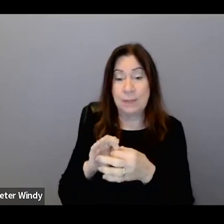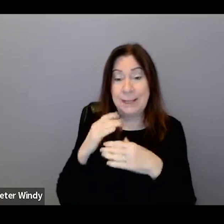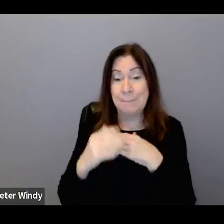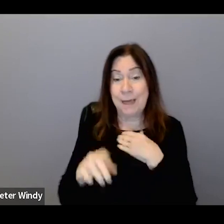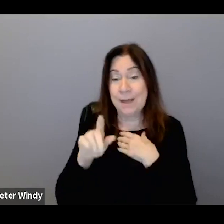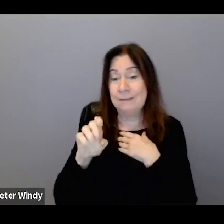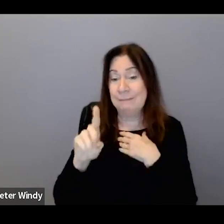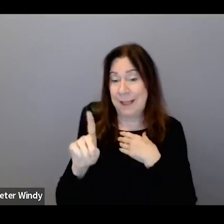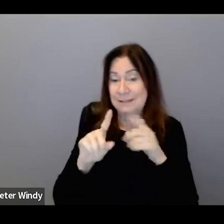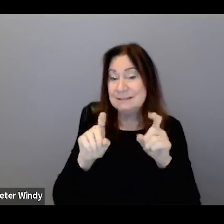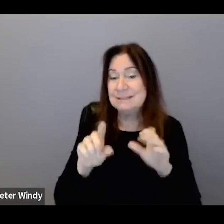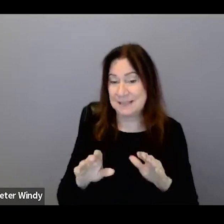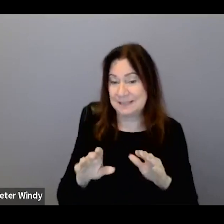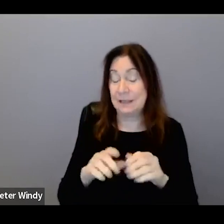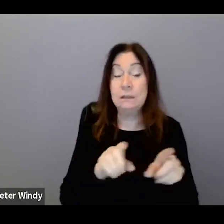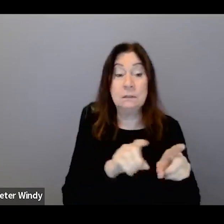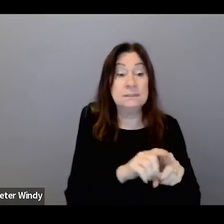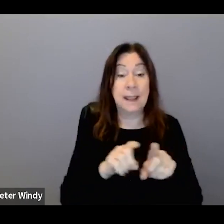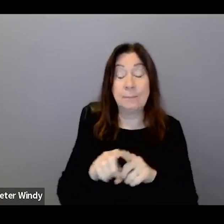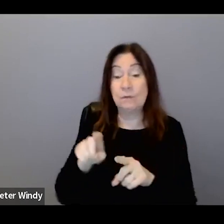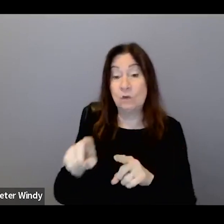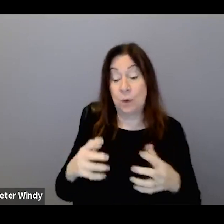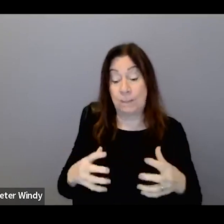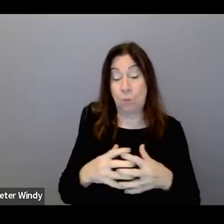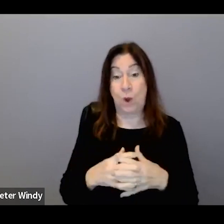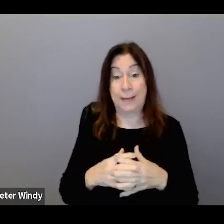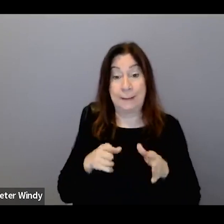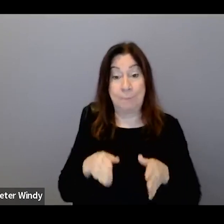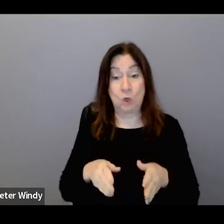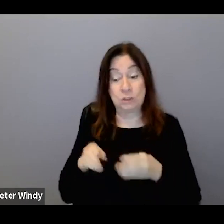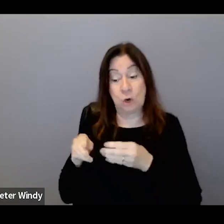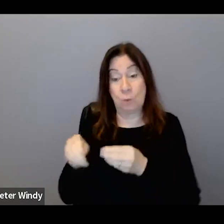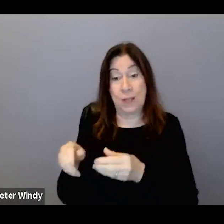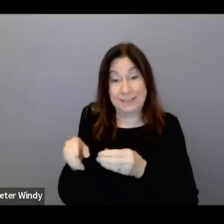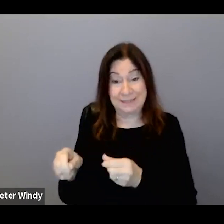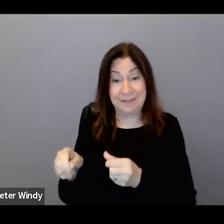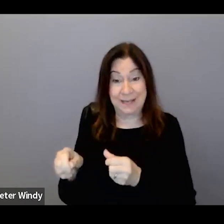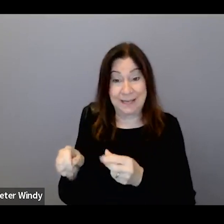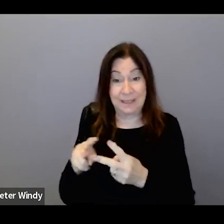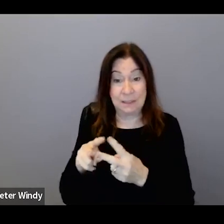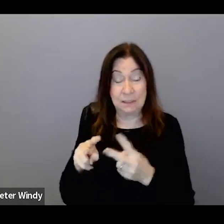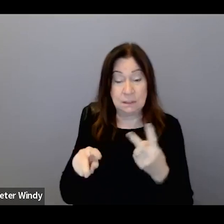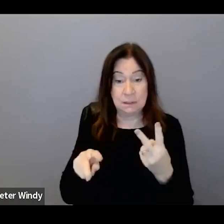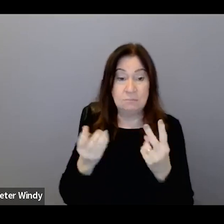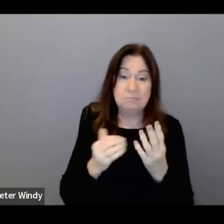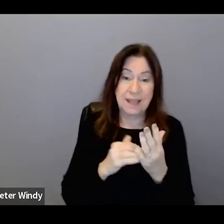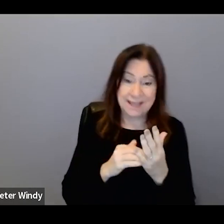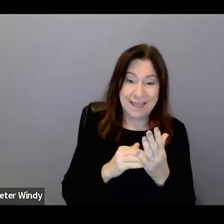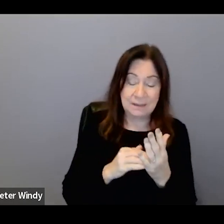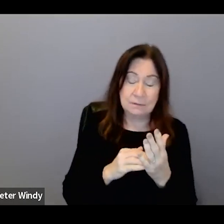for them. Same if you are a pregnant person or a breastfeeding person who, again, you